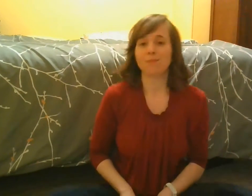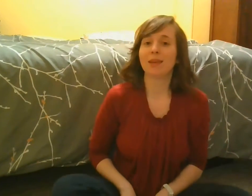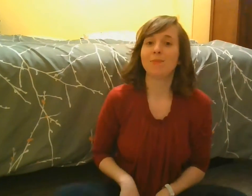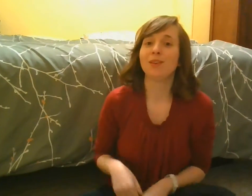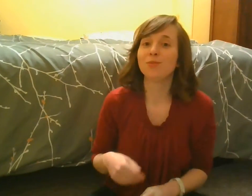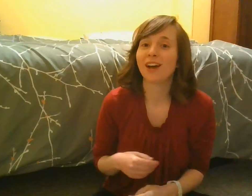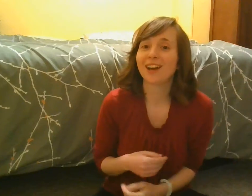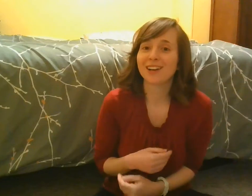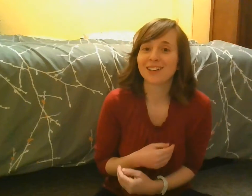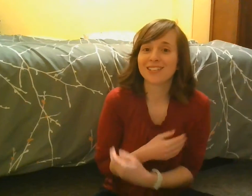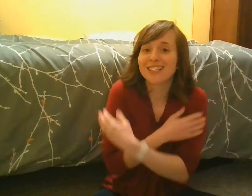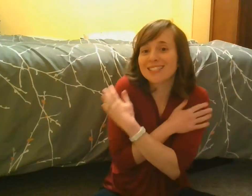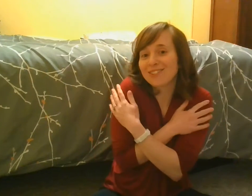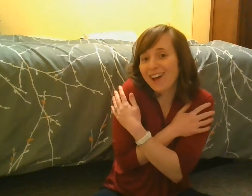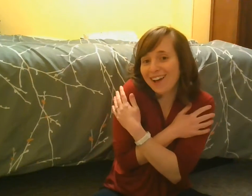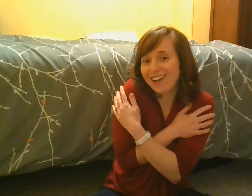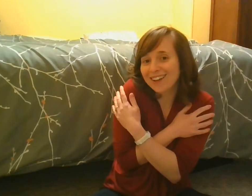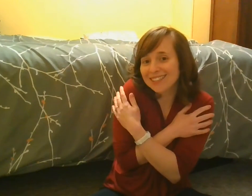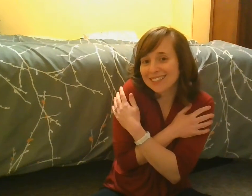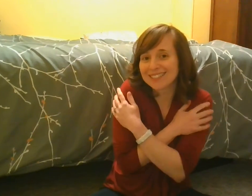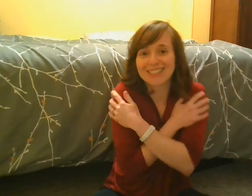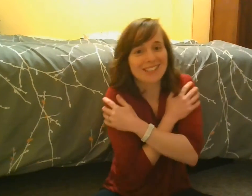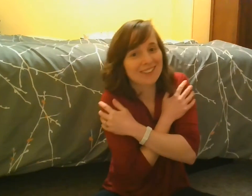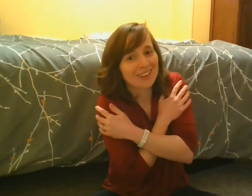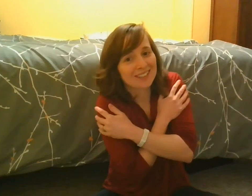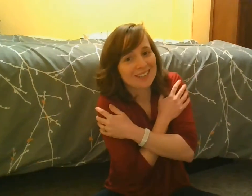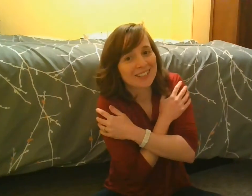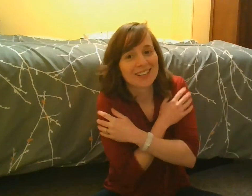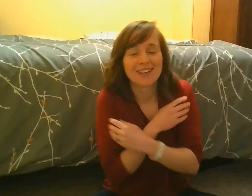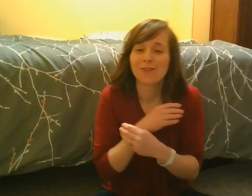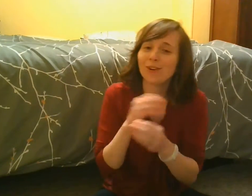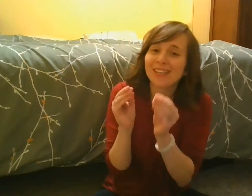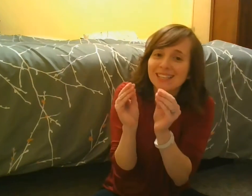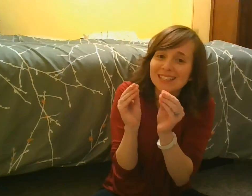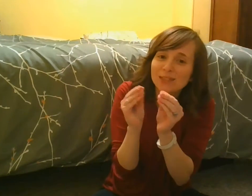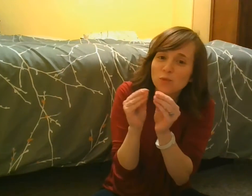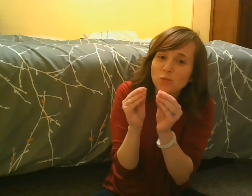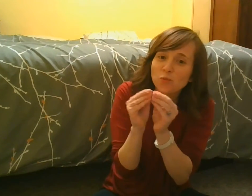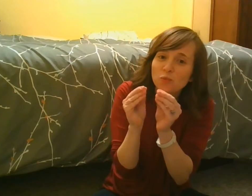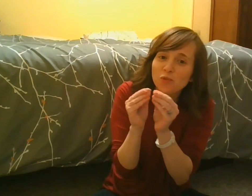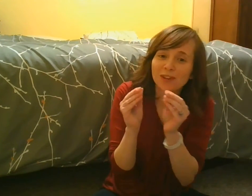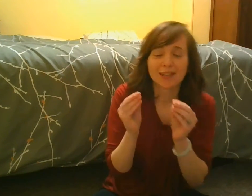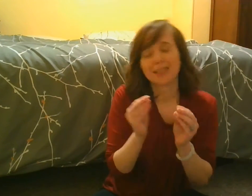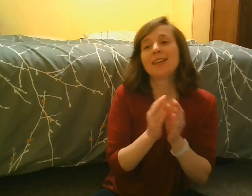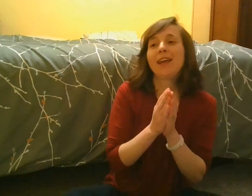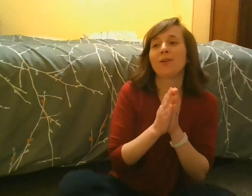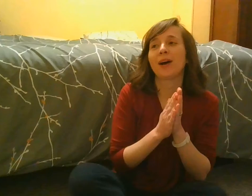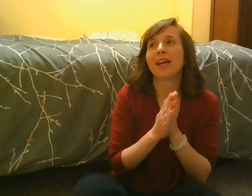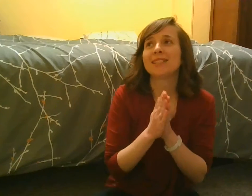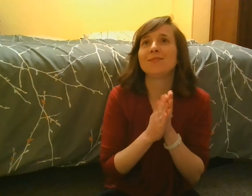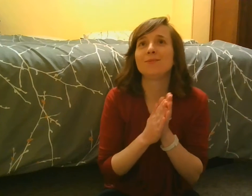Maybe you got a nice little hug, or a kiss. Now, I